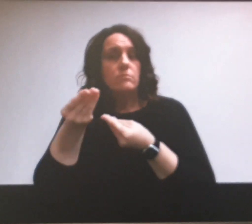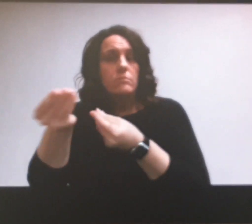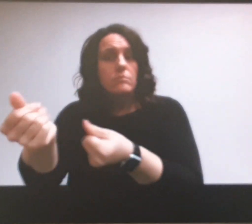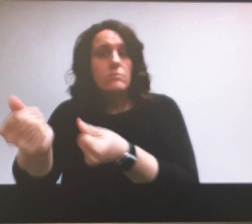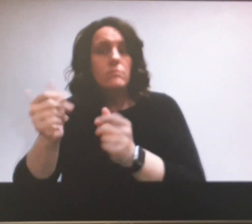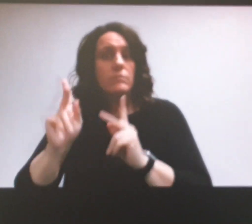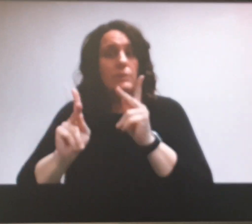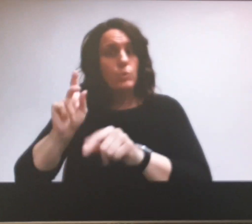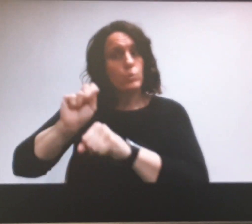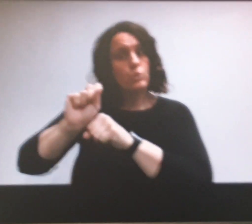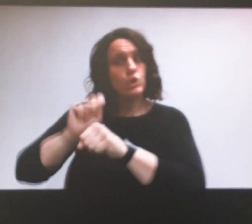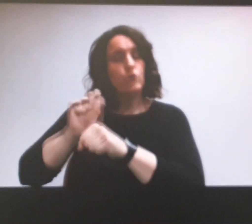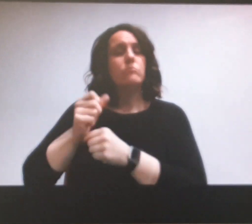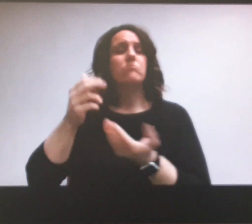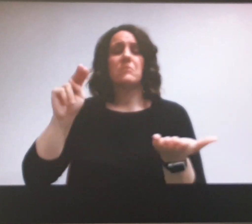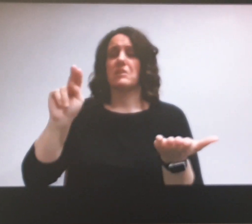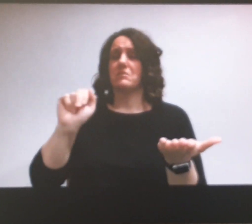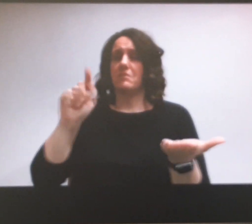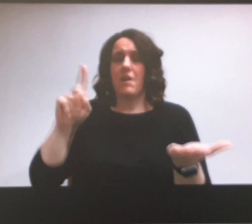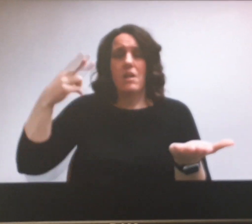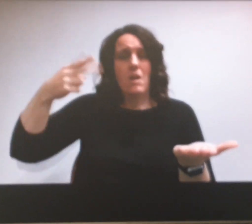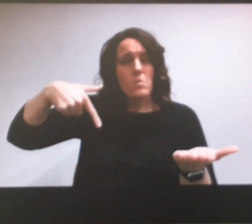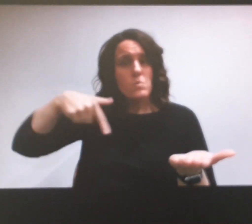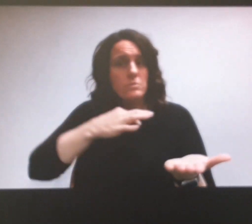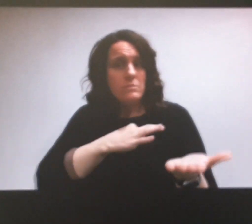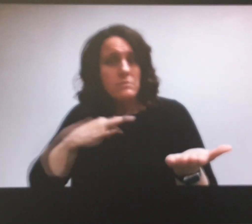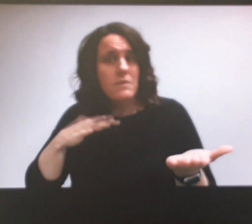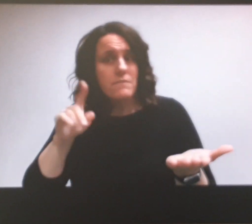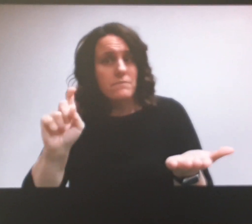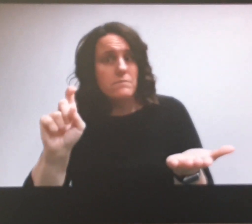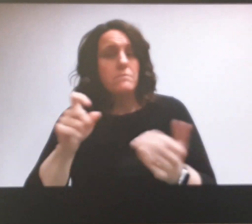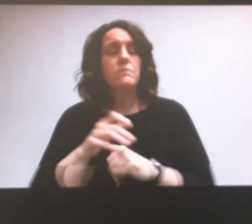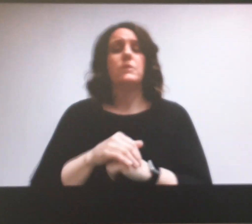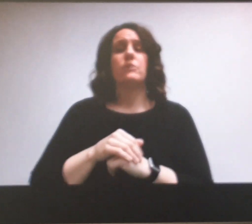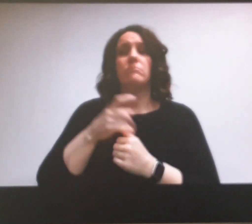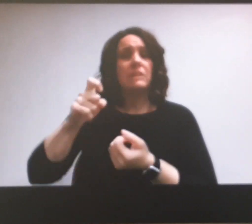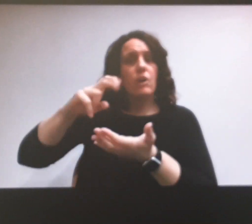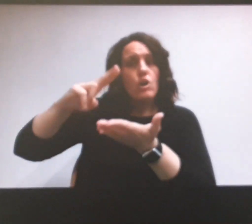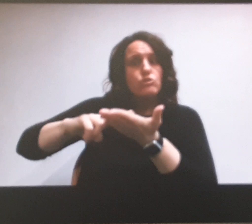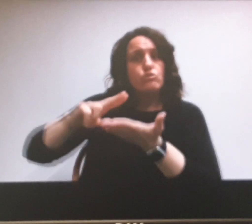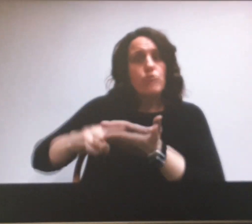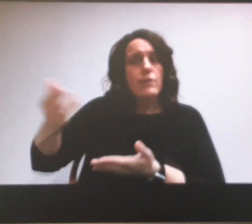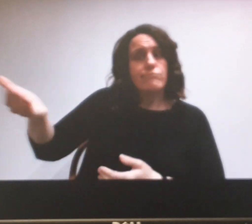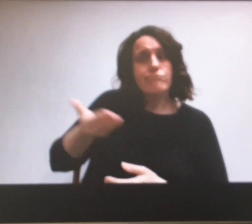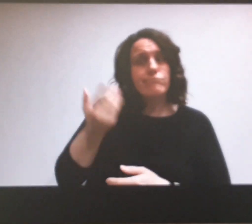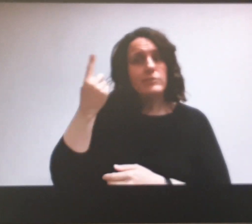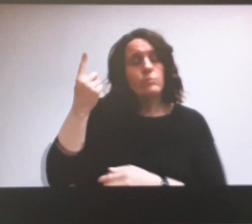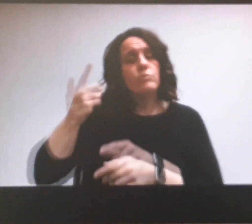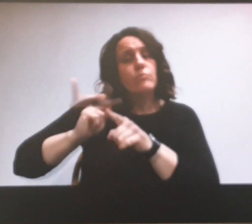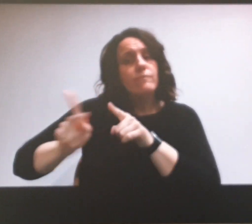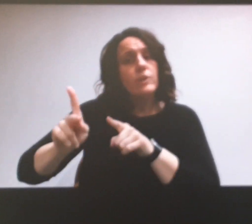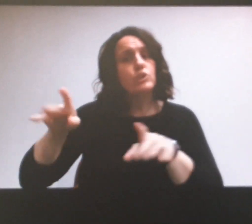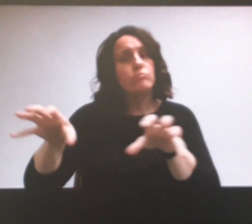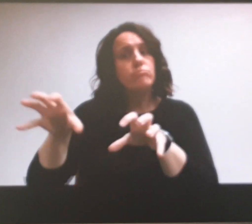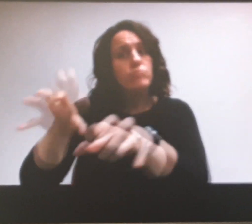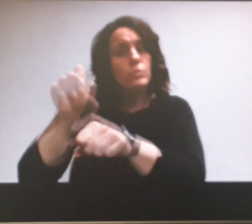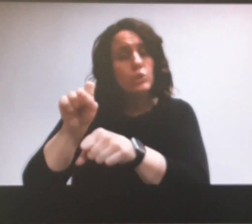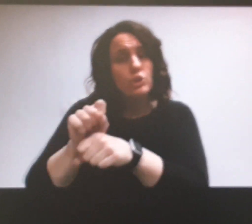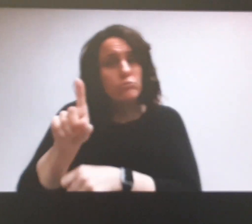What kind of charges need to be done, what kind of work needs to be done, if the staff of NAD needs to get involved, if we